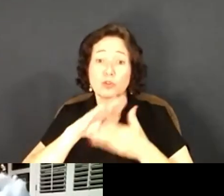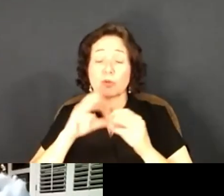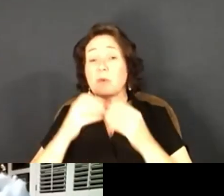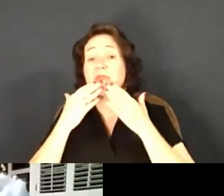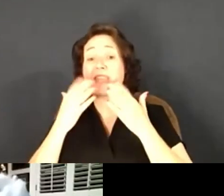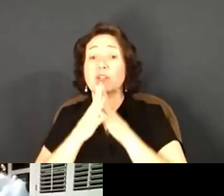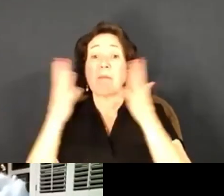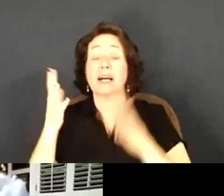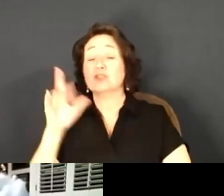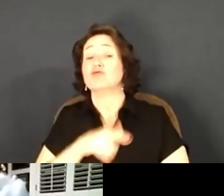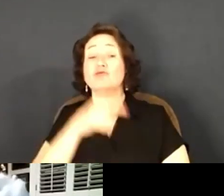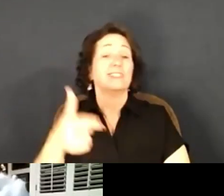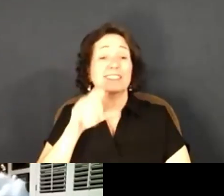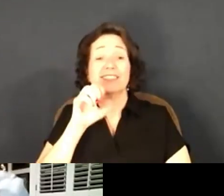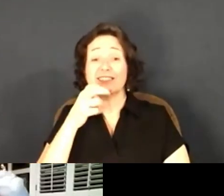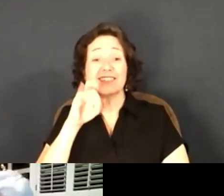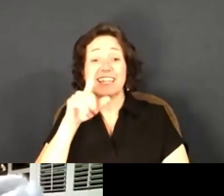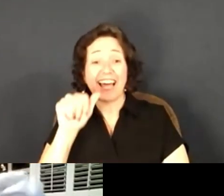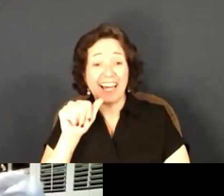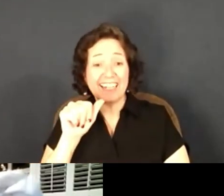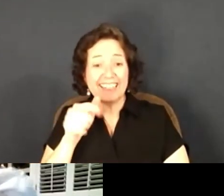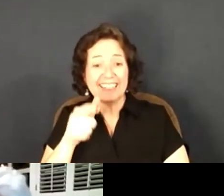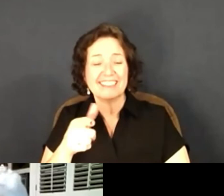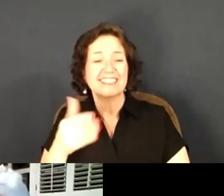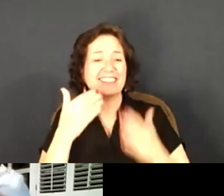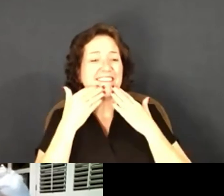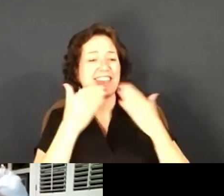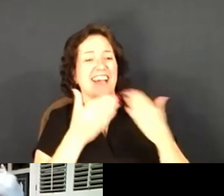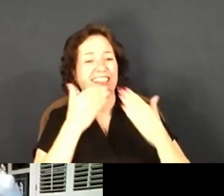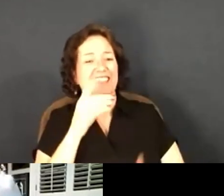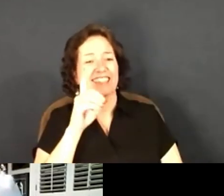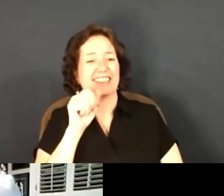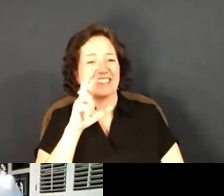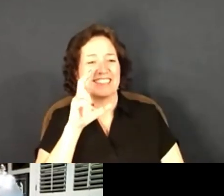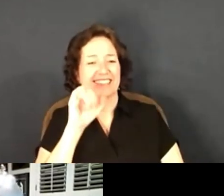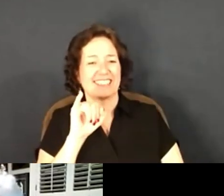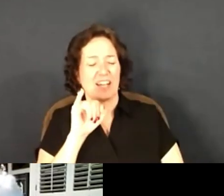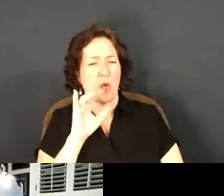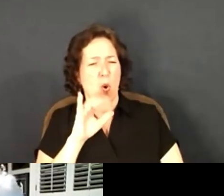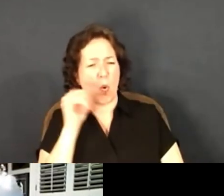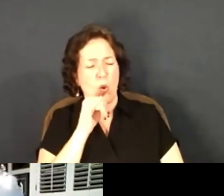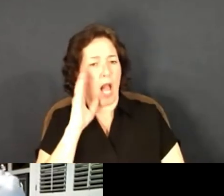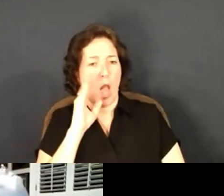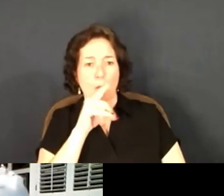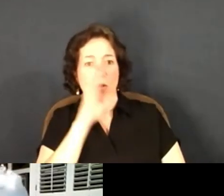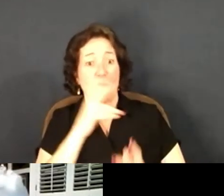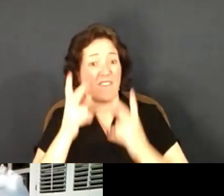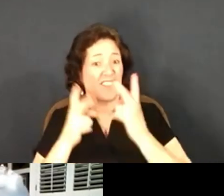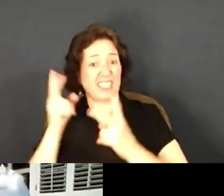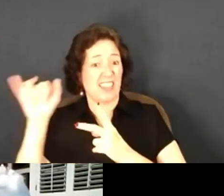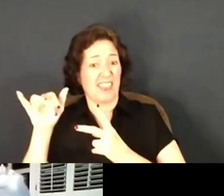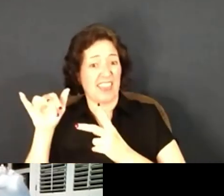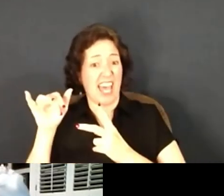much, Sheila, back over to you. Thank you, Darci. My gosh, I hope you never went to visit that